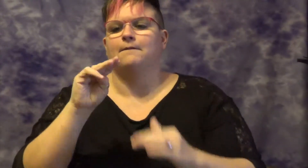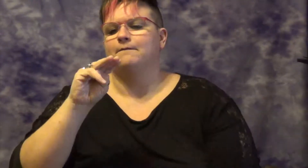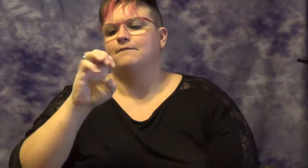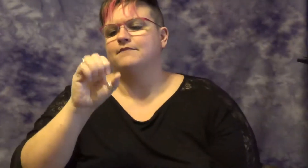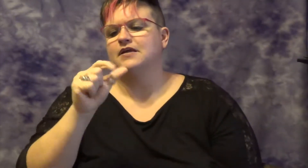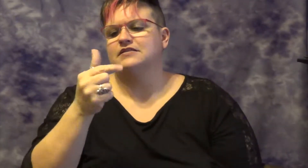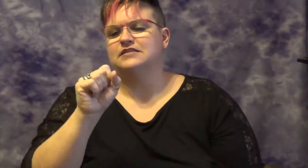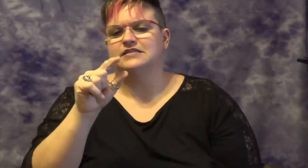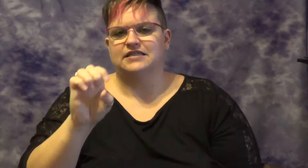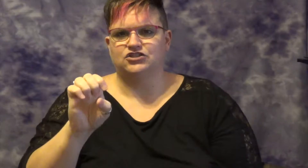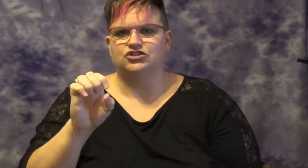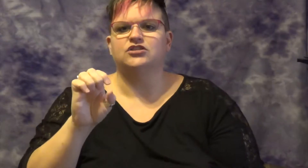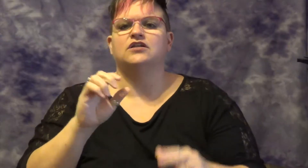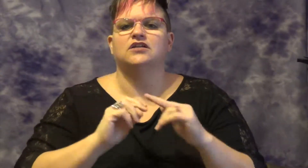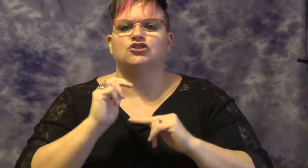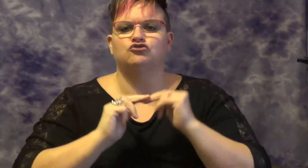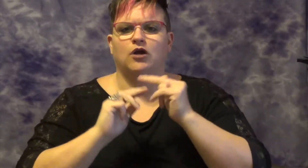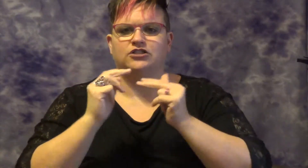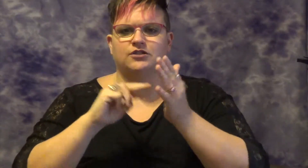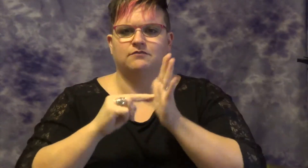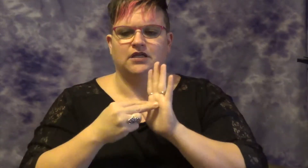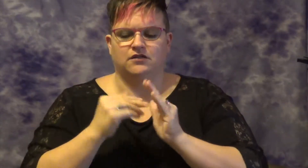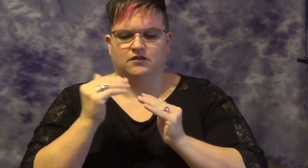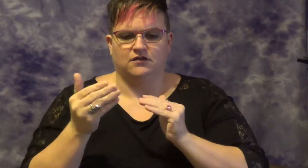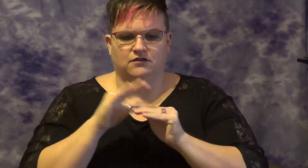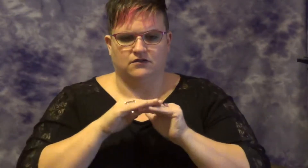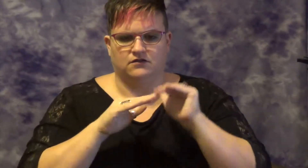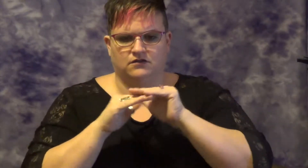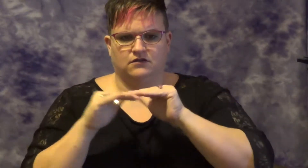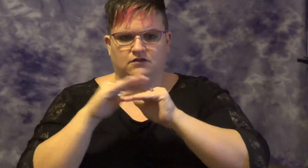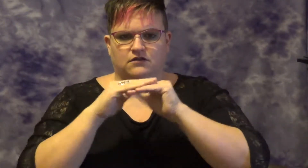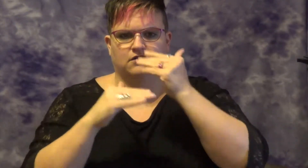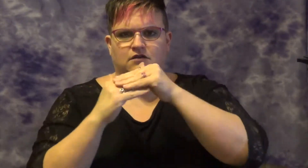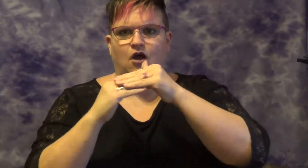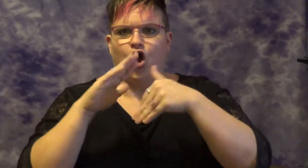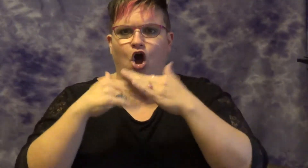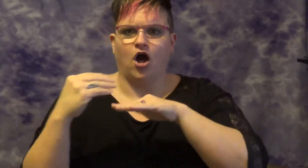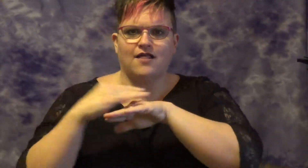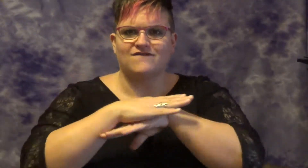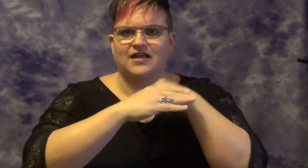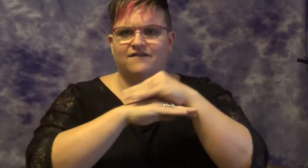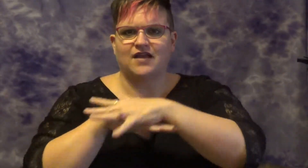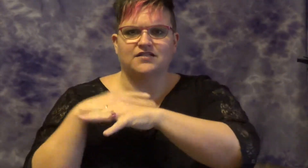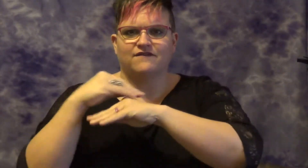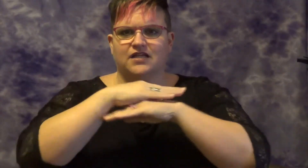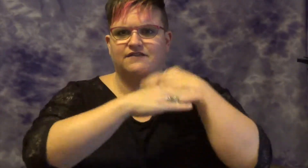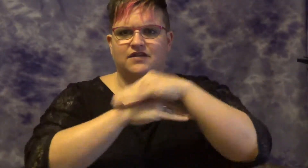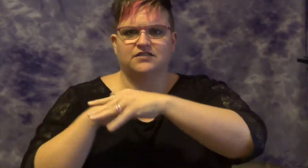So all of those are a part of message construction. Those are all the layers that affect